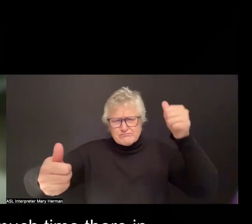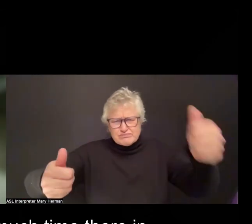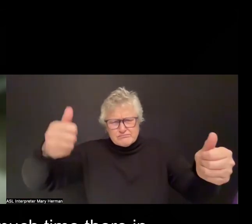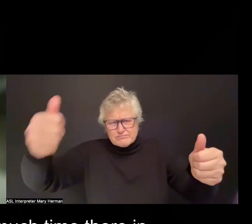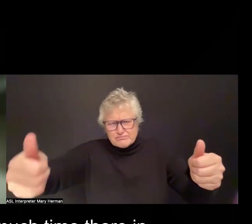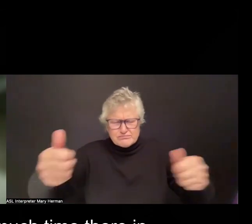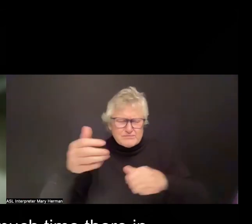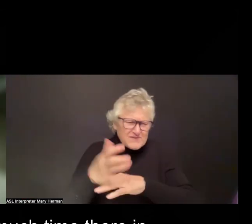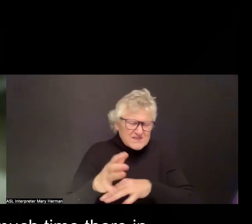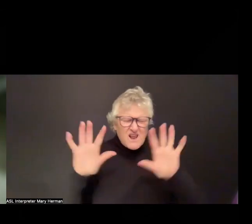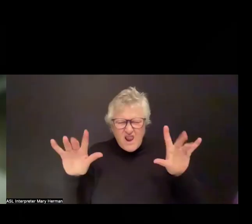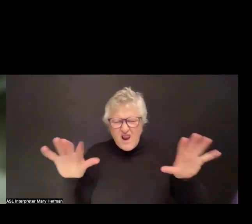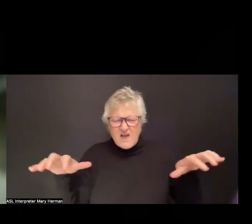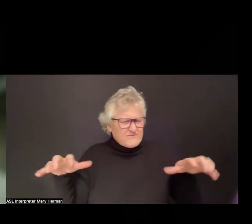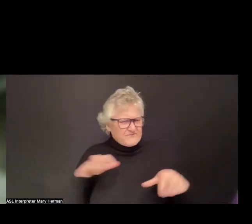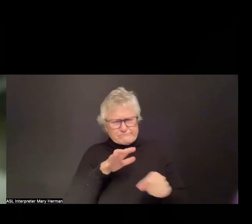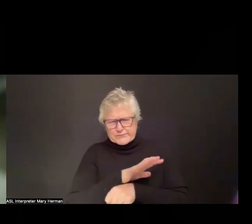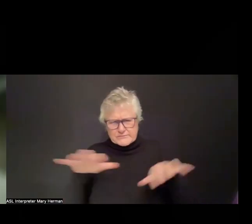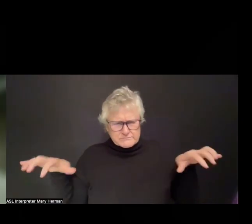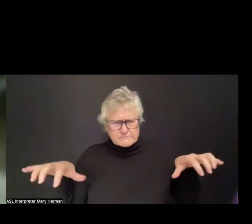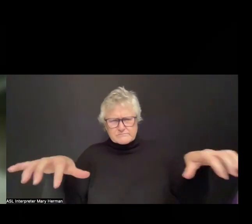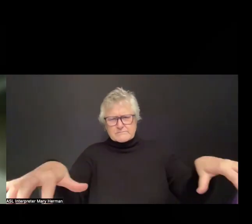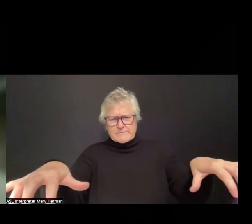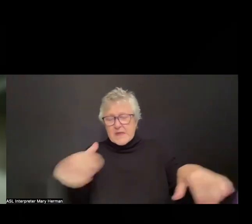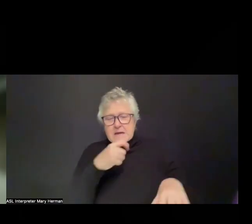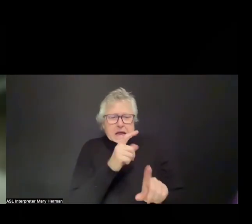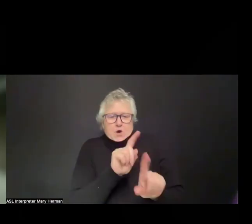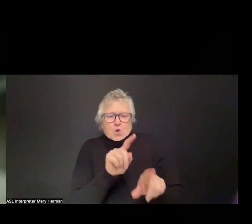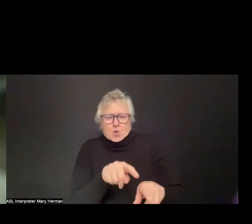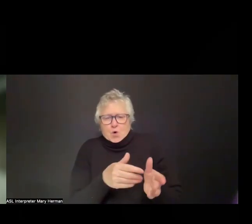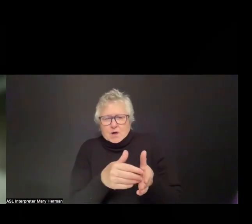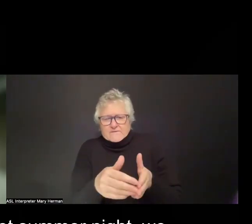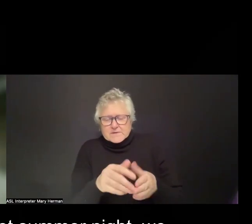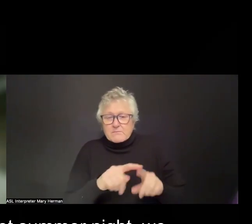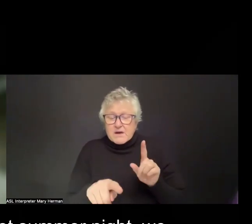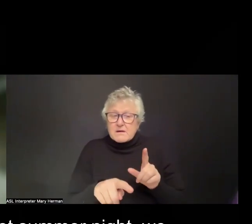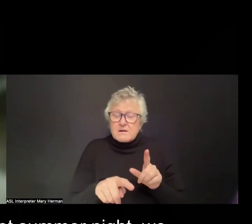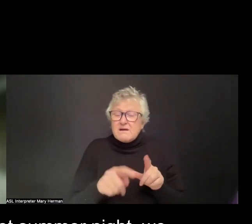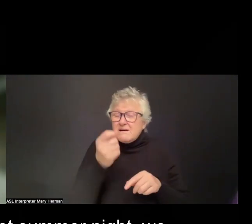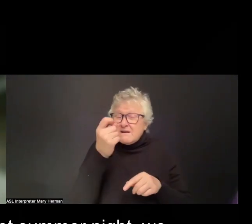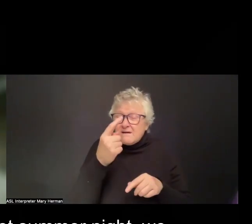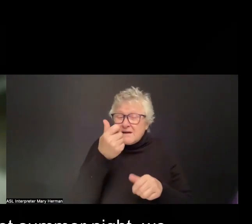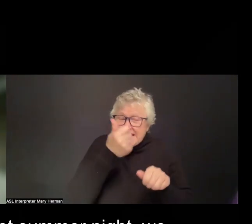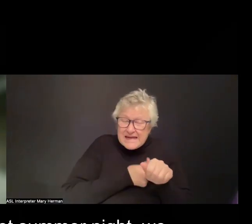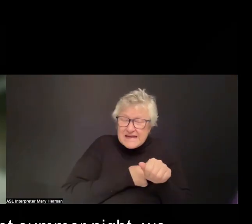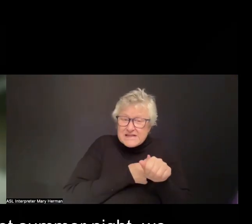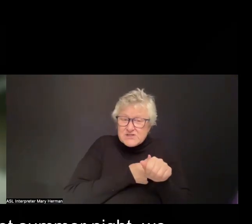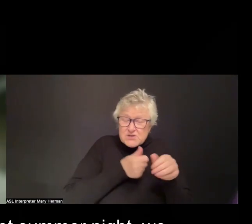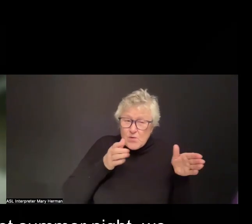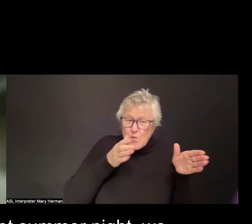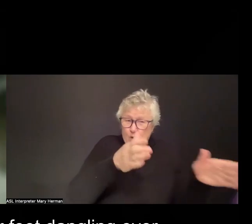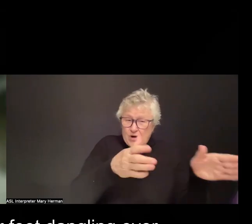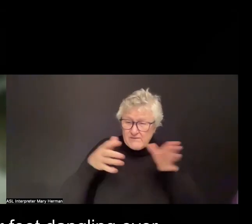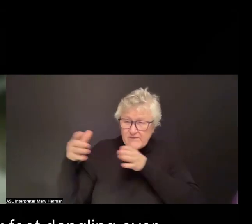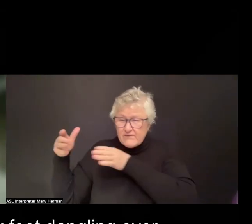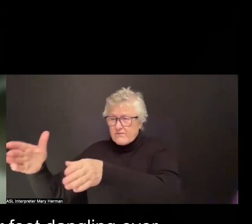I'd never spent much time there, in truth. Each wharf was like its own country. Sometimes on a hot summer night, we would go down Clark's and